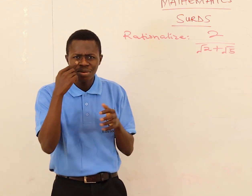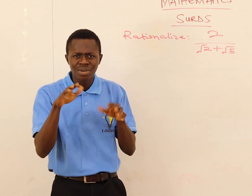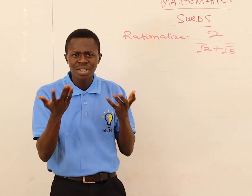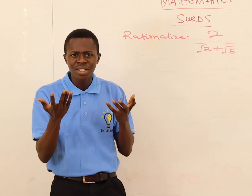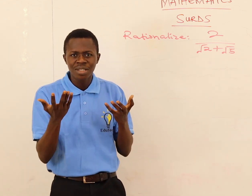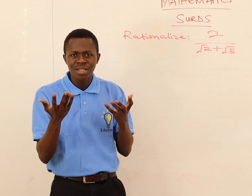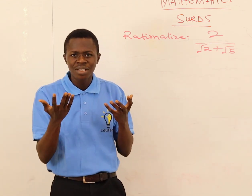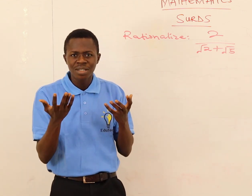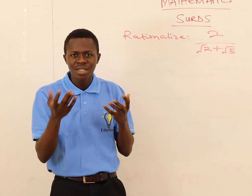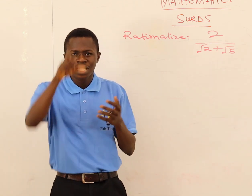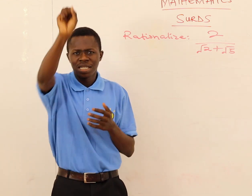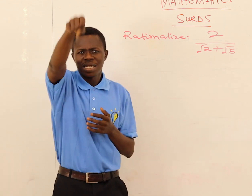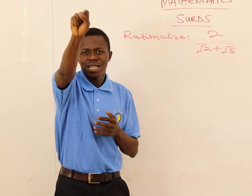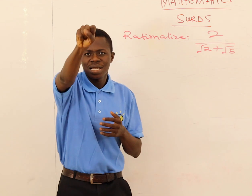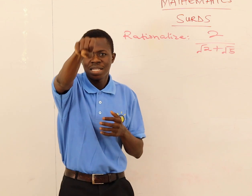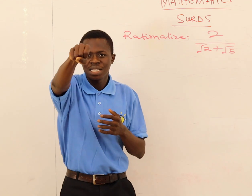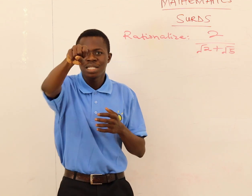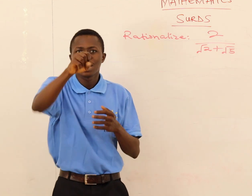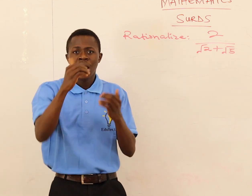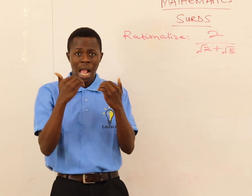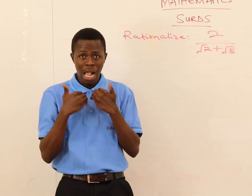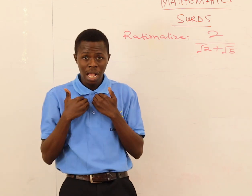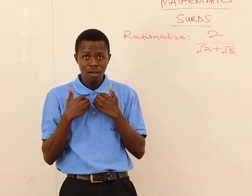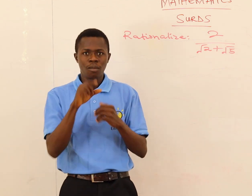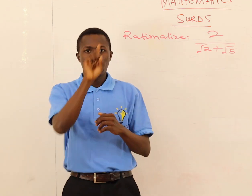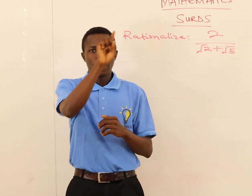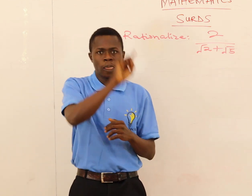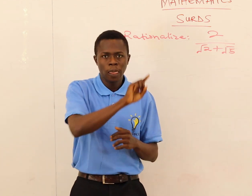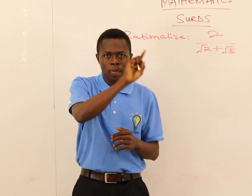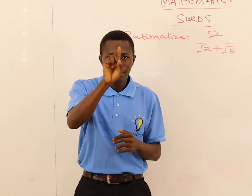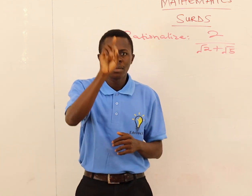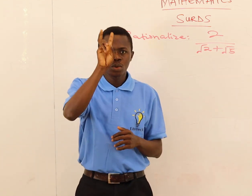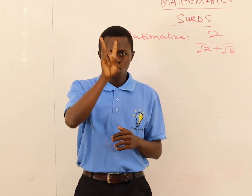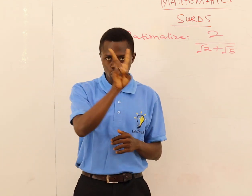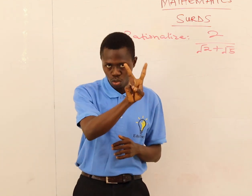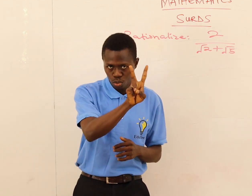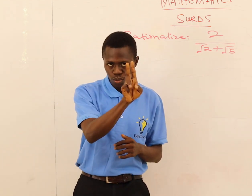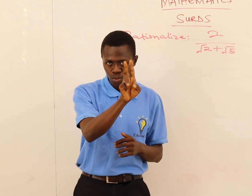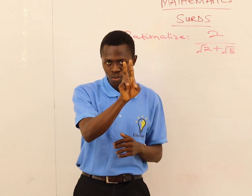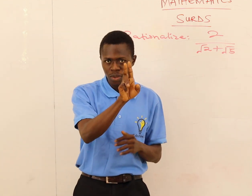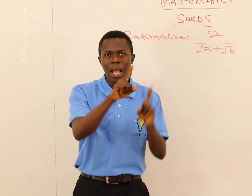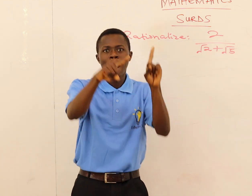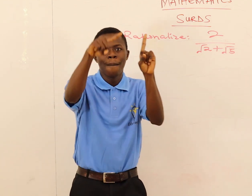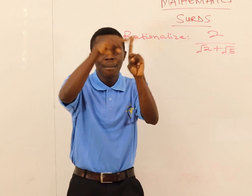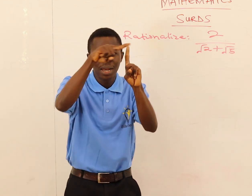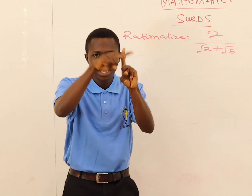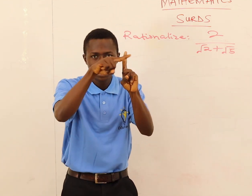with the example we have, what do you see? Yes, you see that we have square root of 2 as